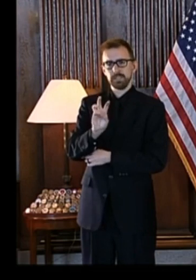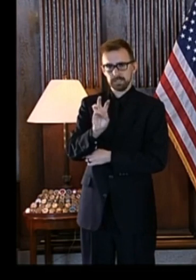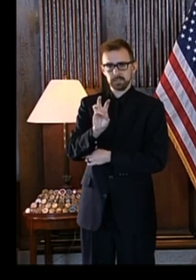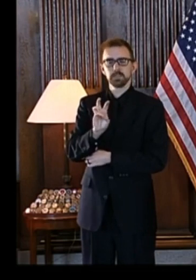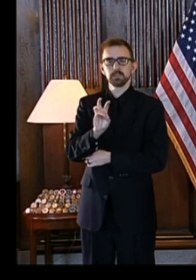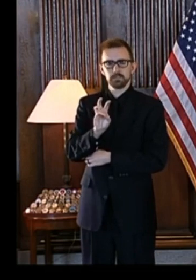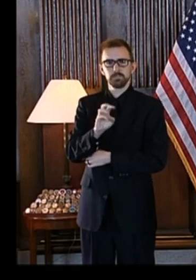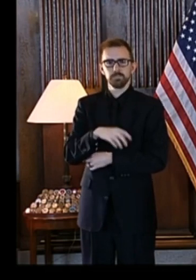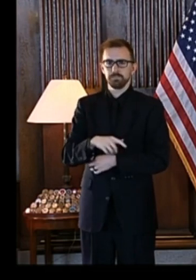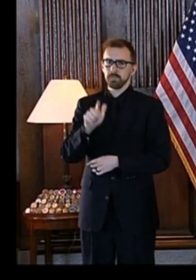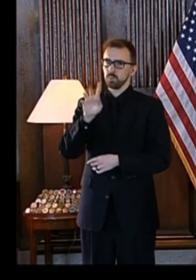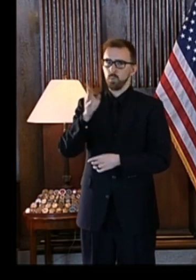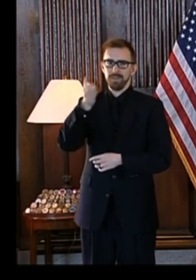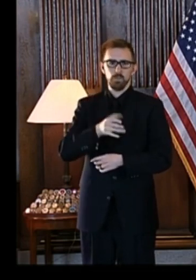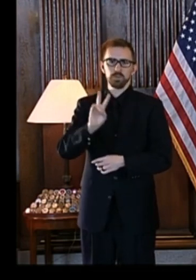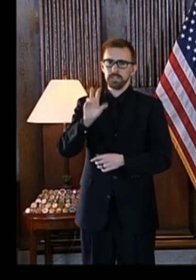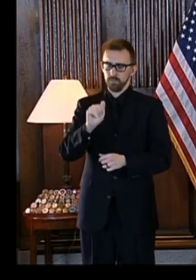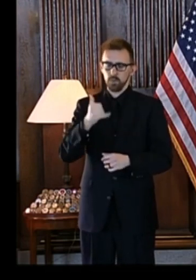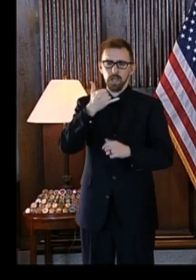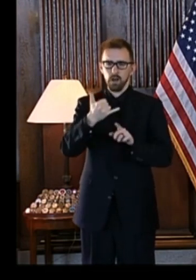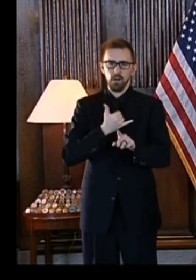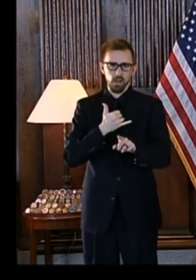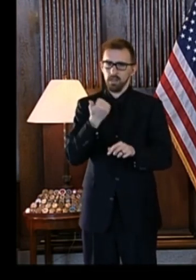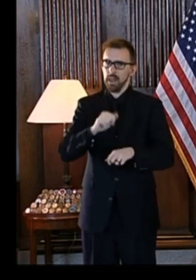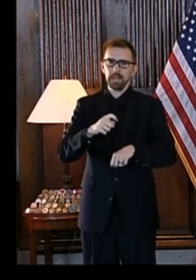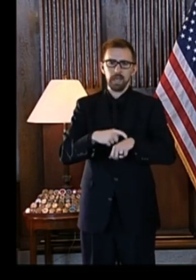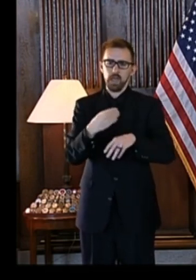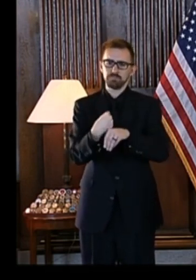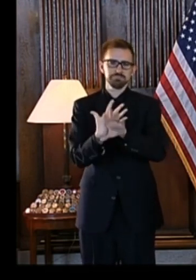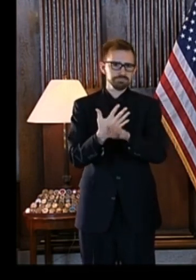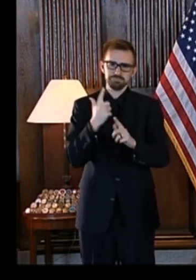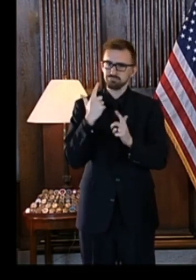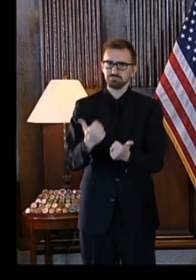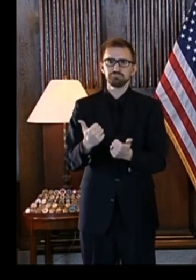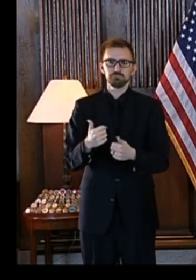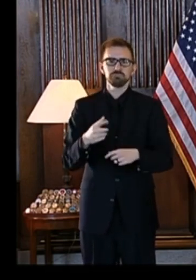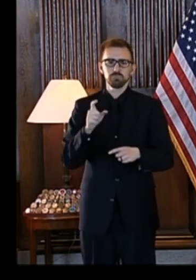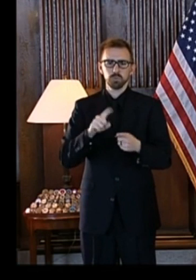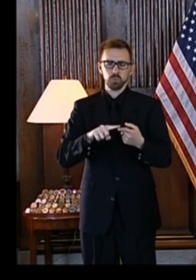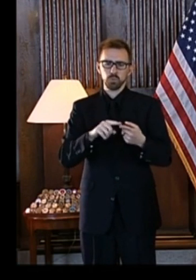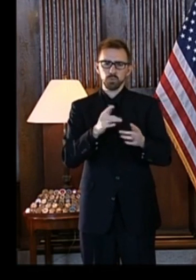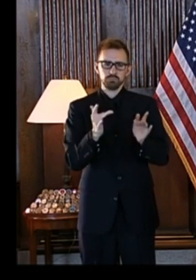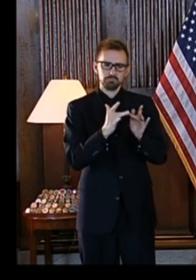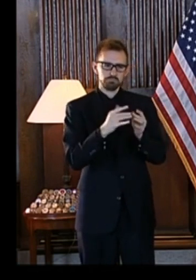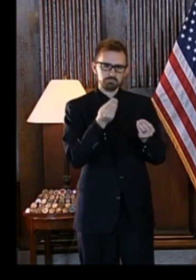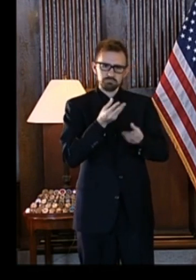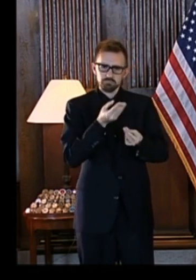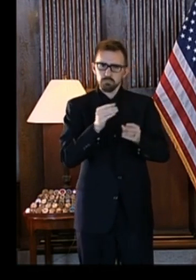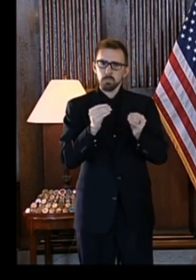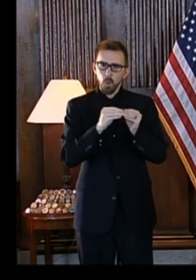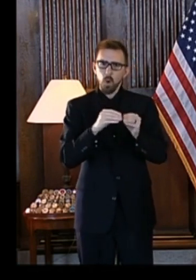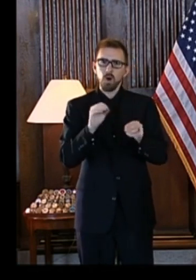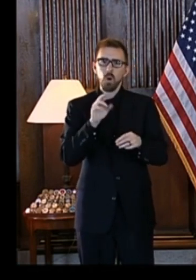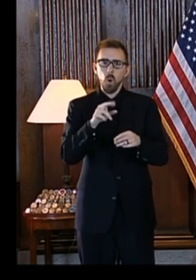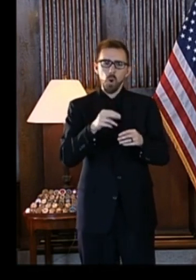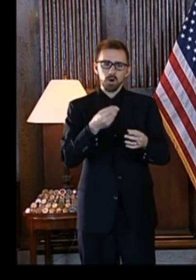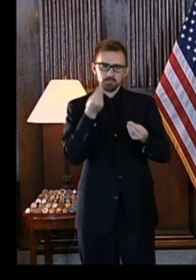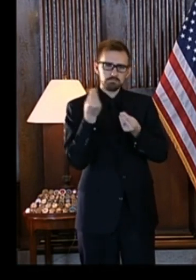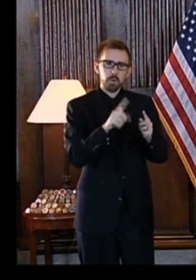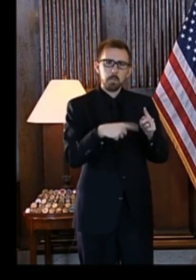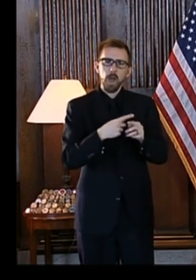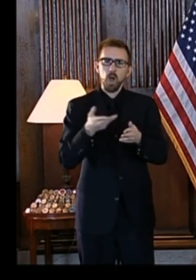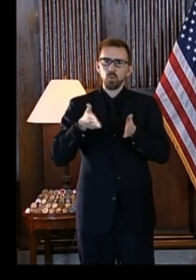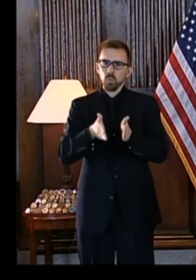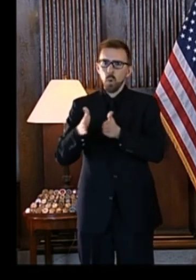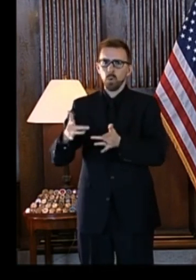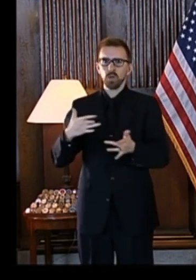1-888-275-6636, 24/7 to speak with a customer service representative or to get the latest road conditions or register a road concern. We're